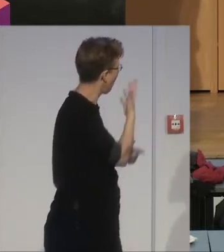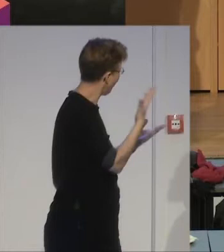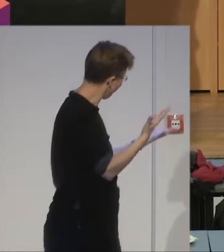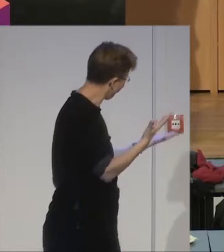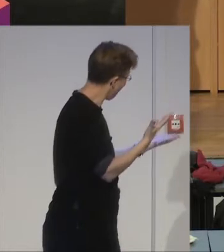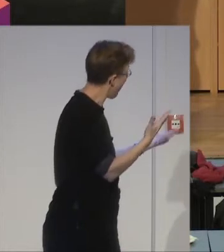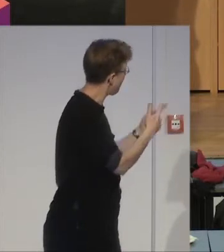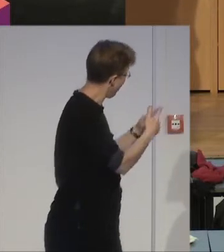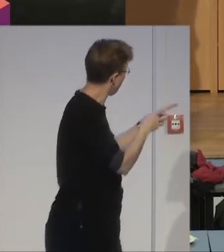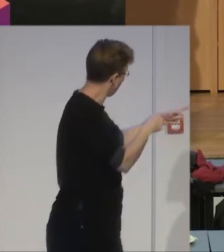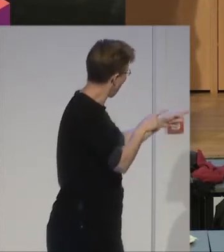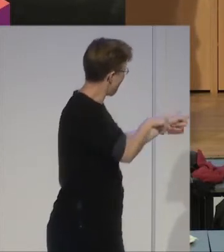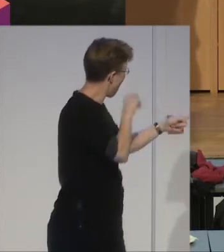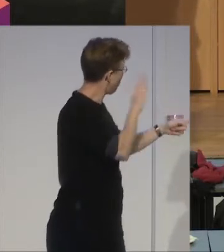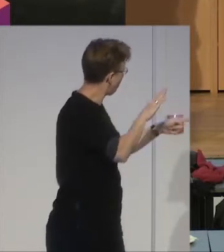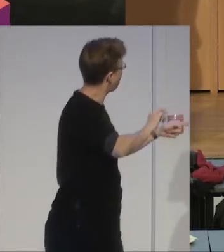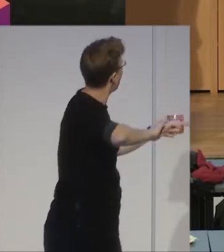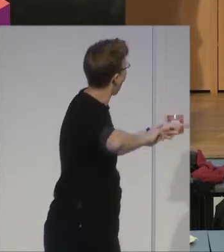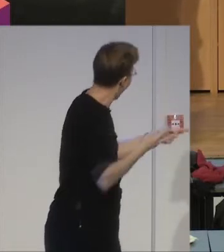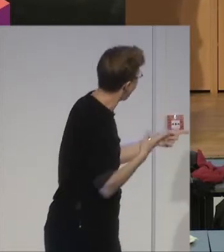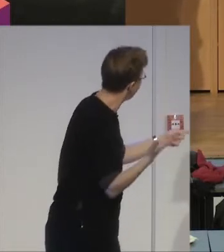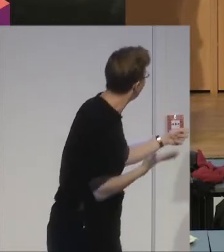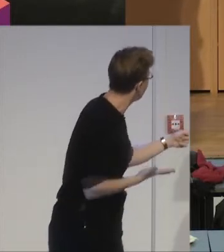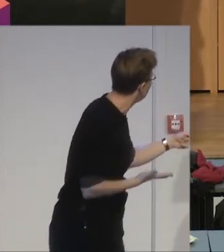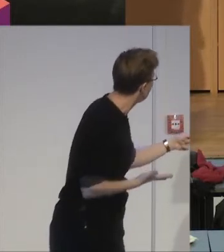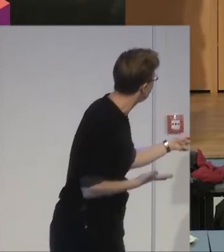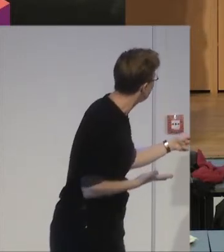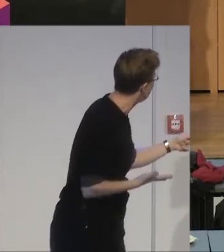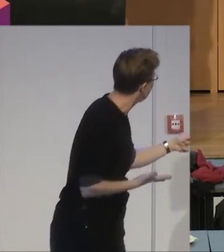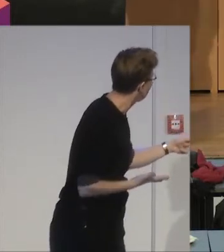Yeah. But you found out something else.